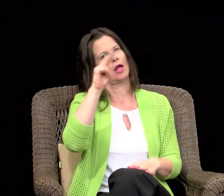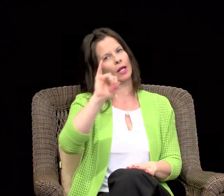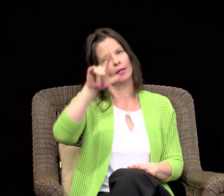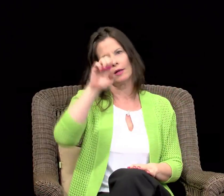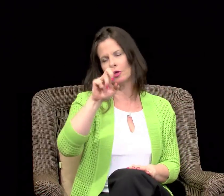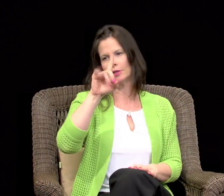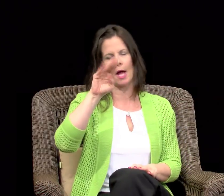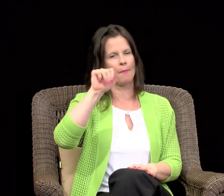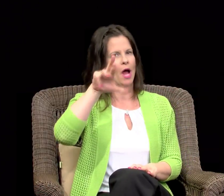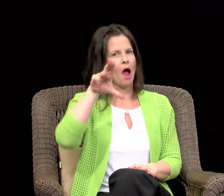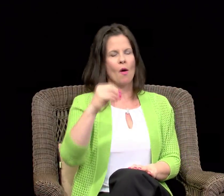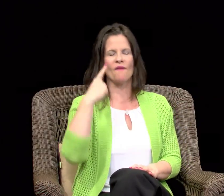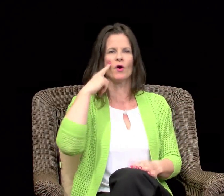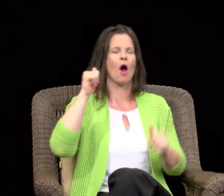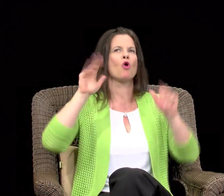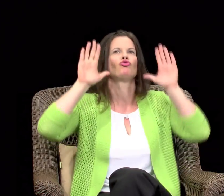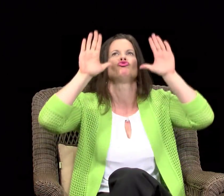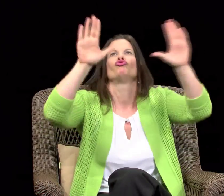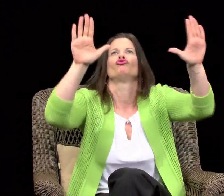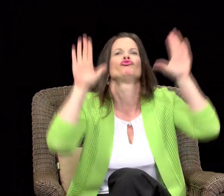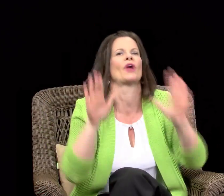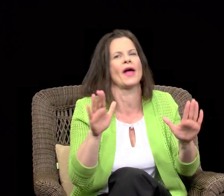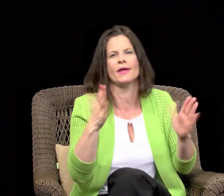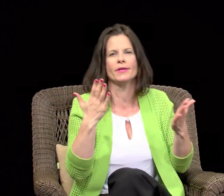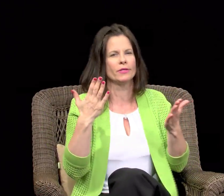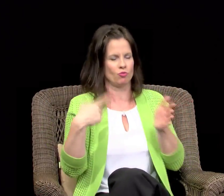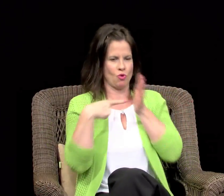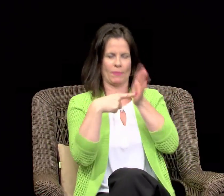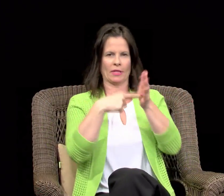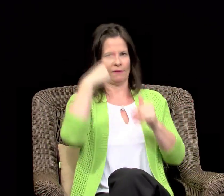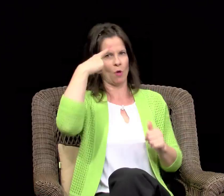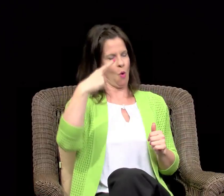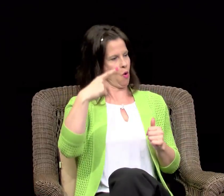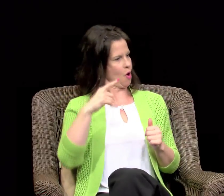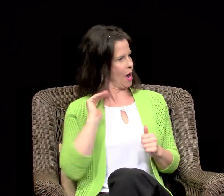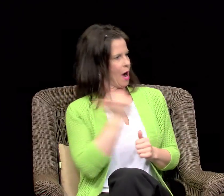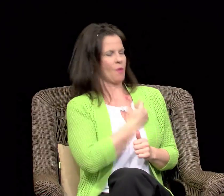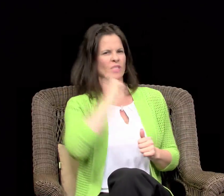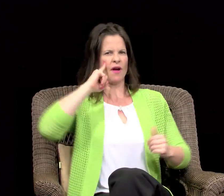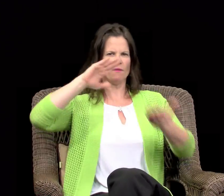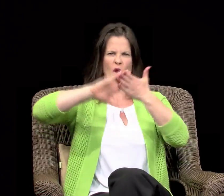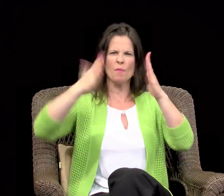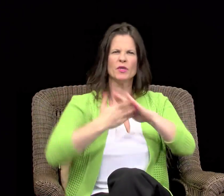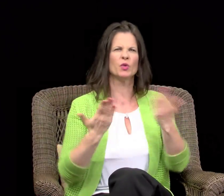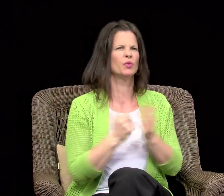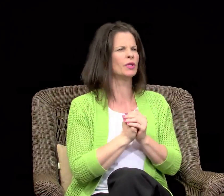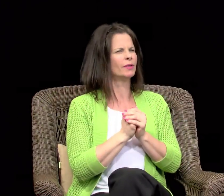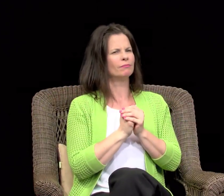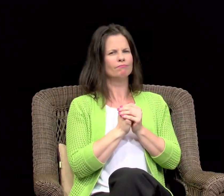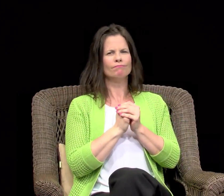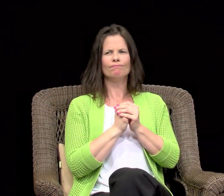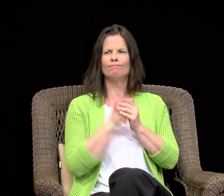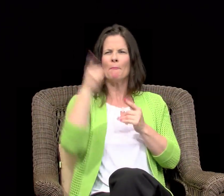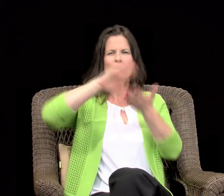But again, I want to thank Nyle DiMarco for a great job of representing our